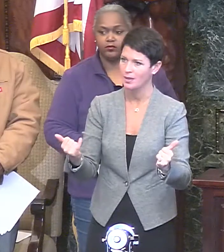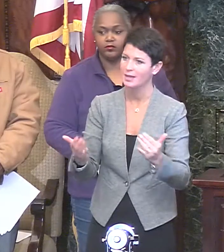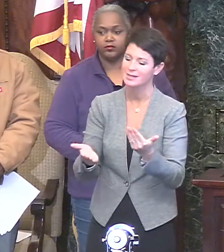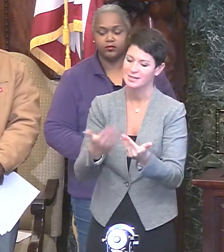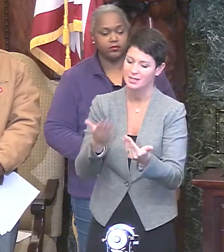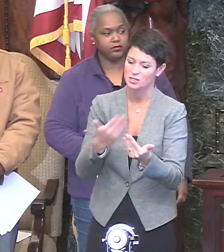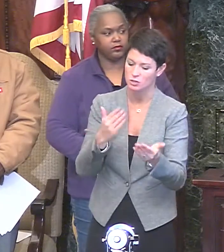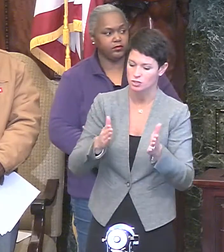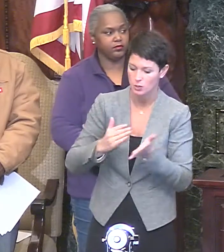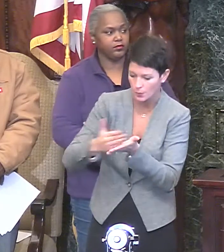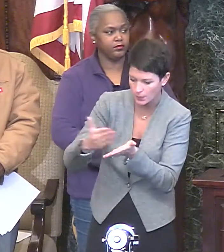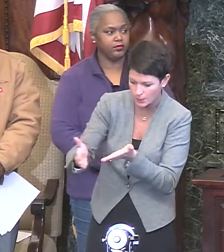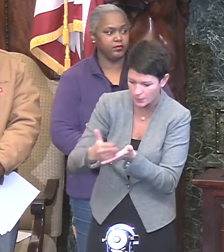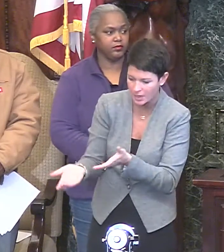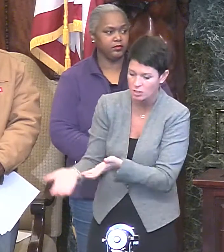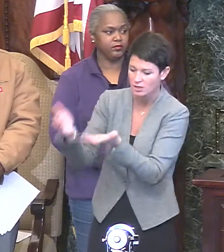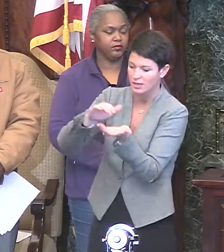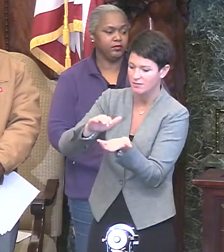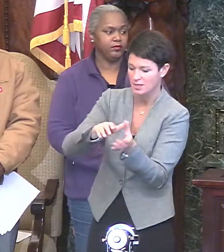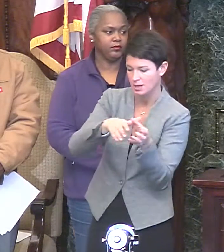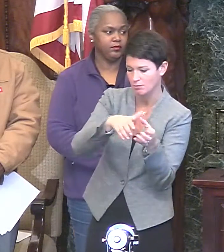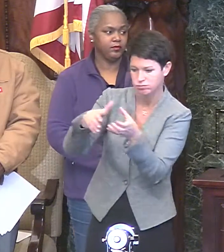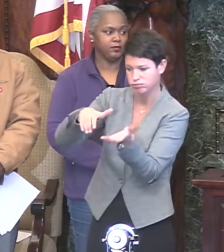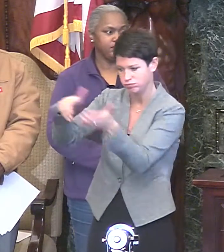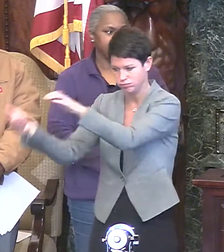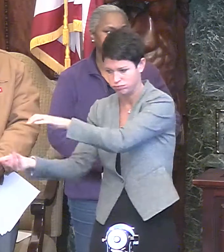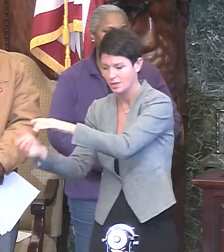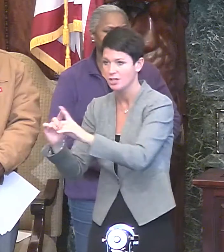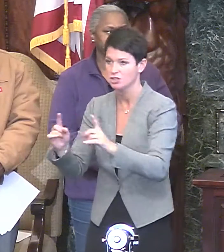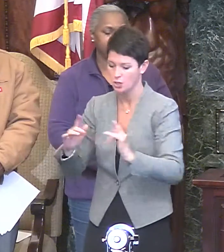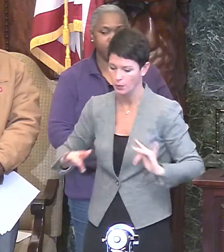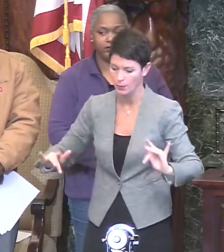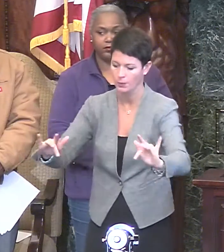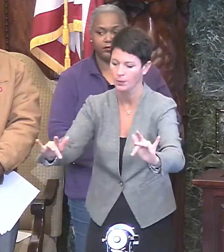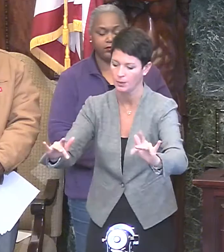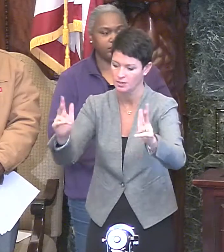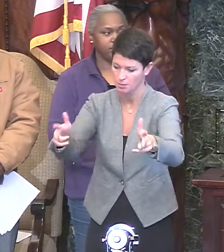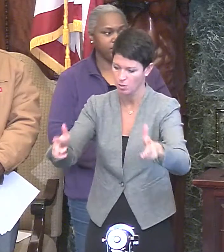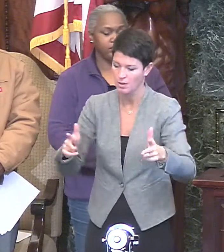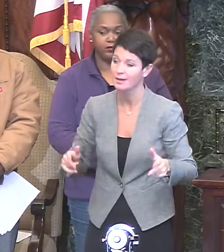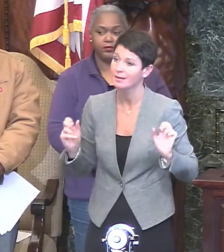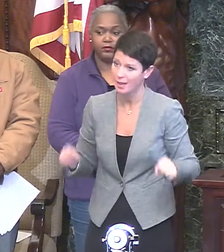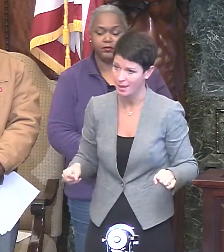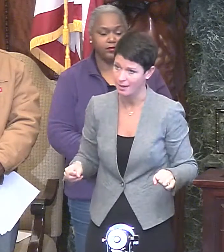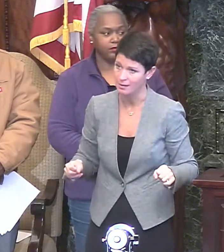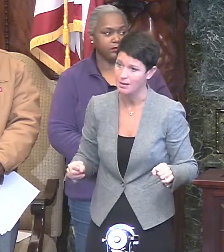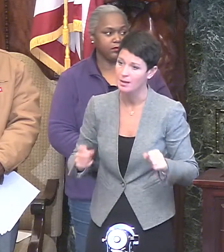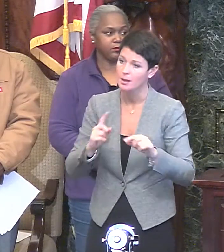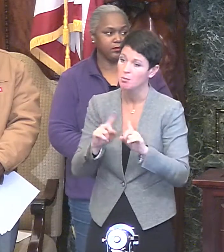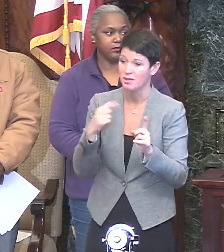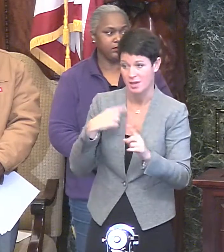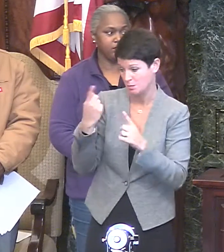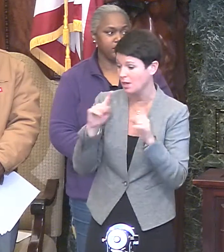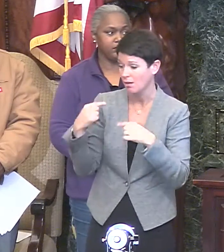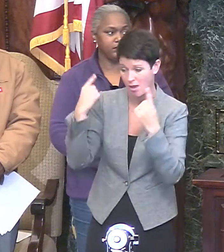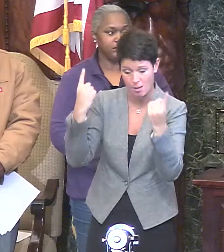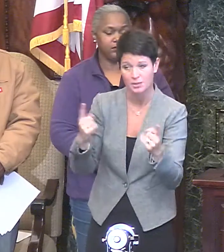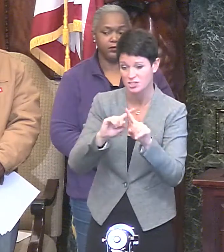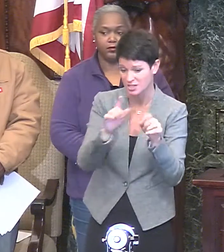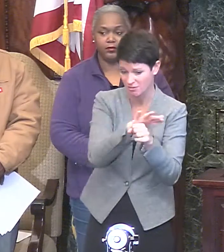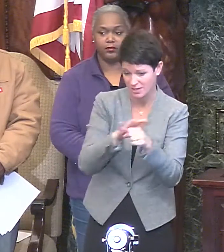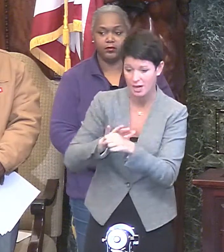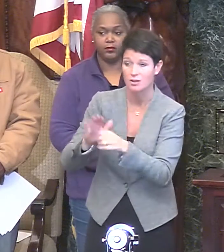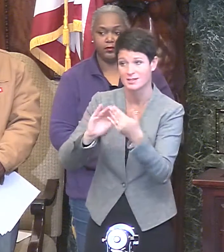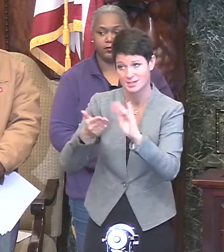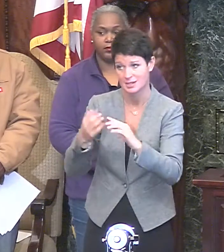snow, put it in dump trucks and get it out of there so that the curb space has become available as soon as possible. And I think that that's been accomplished in many, many areas of the